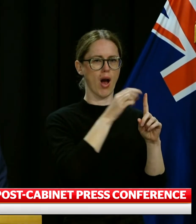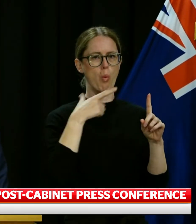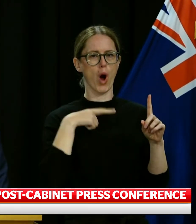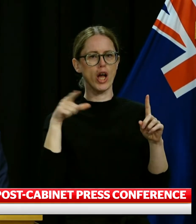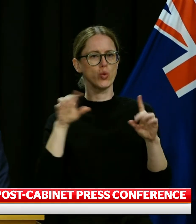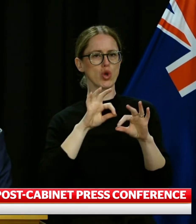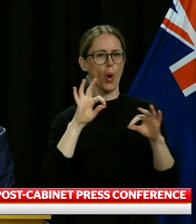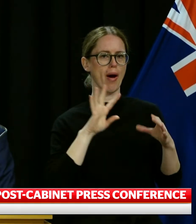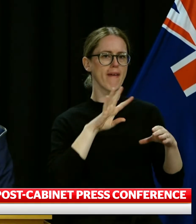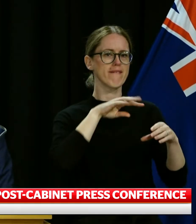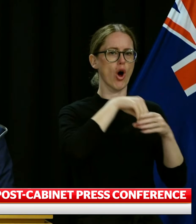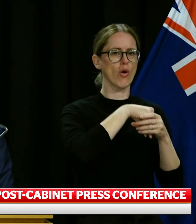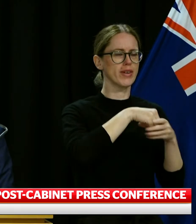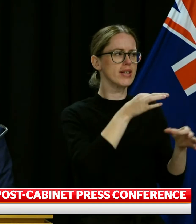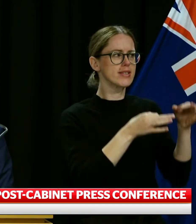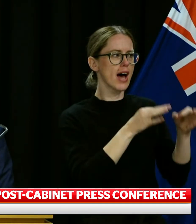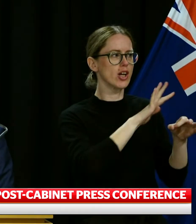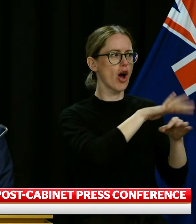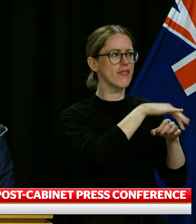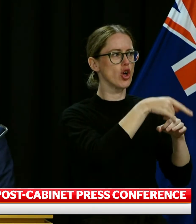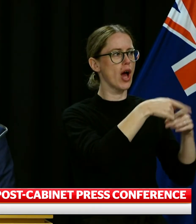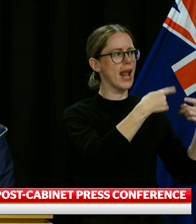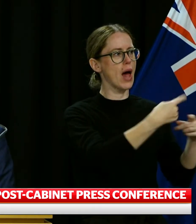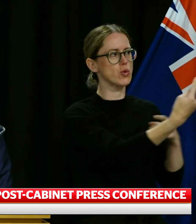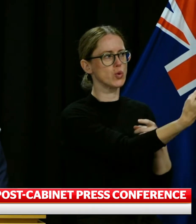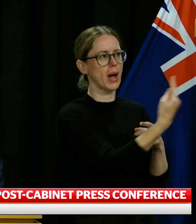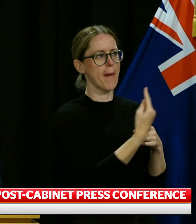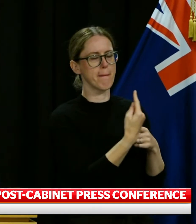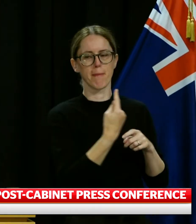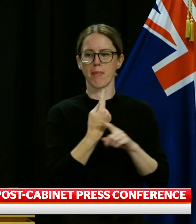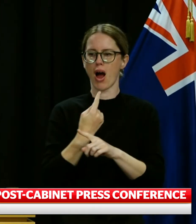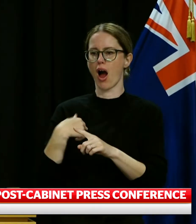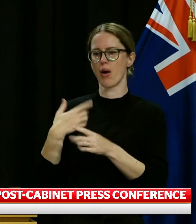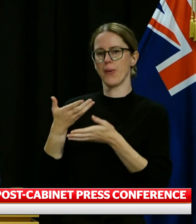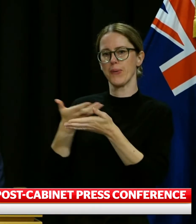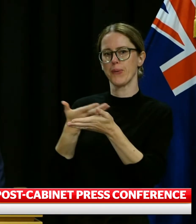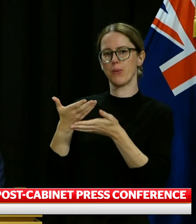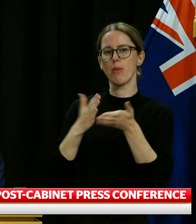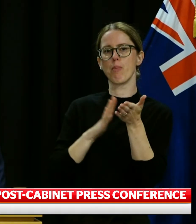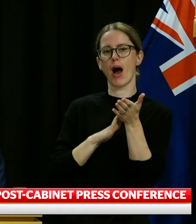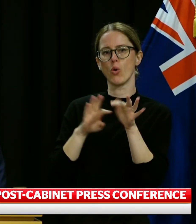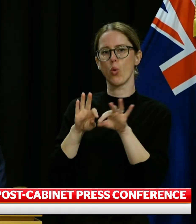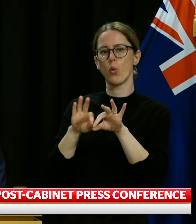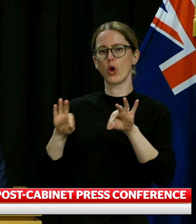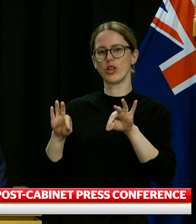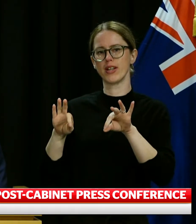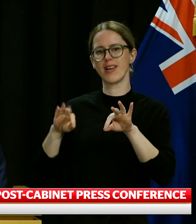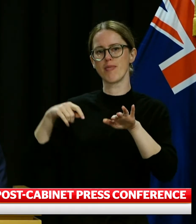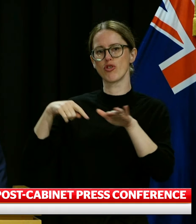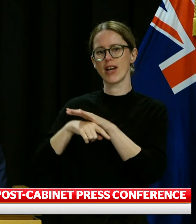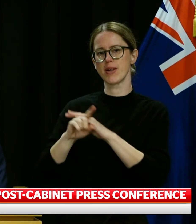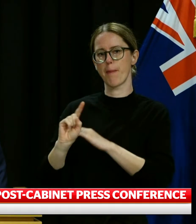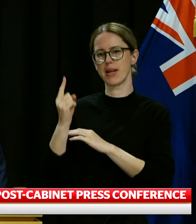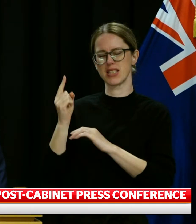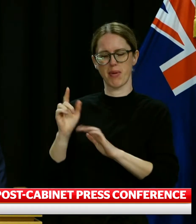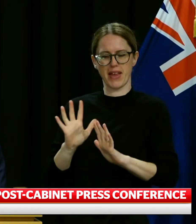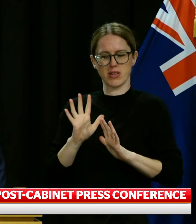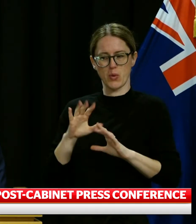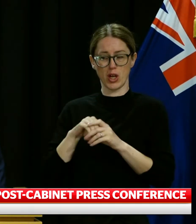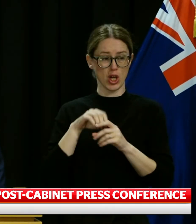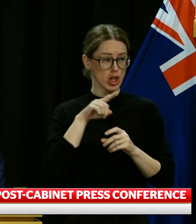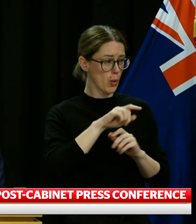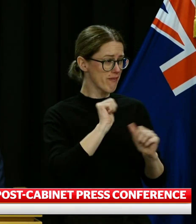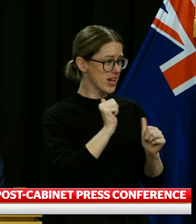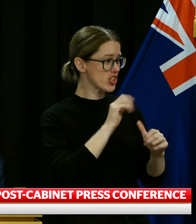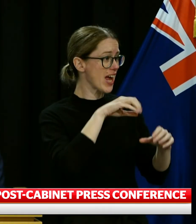with Michael Wood about it in passing, and other than that, I don't think I had any official involvement in it. Were you in any meetings with